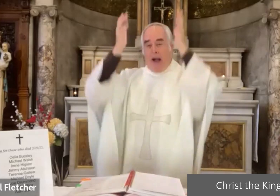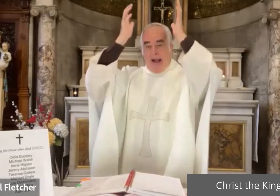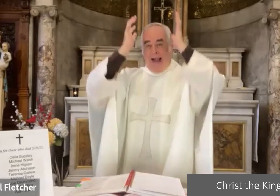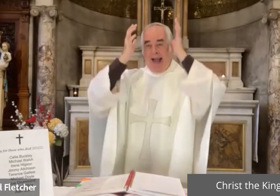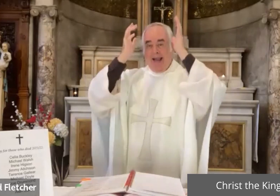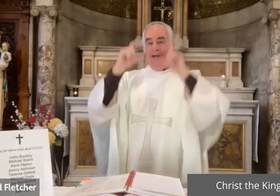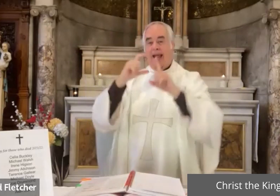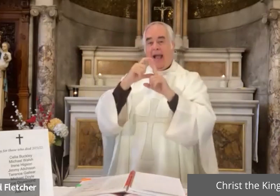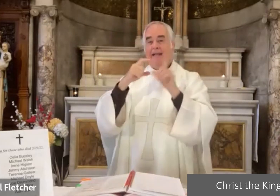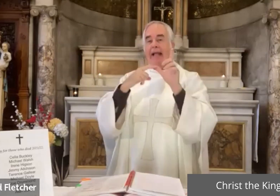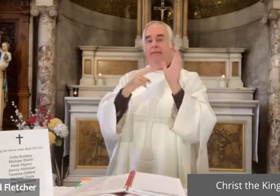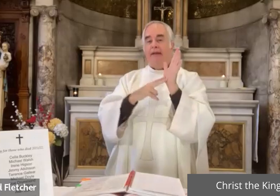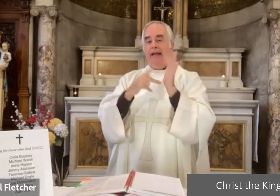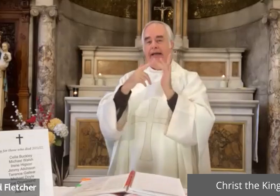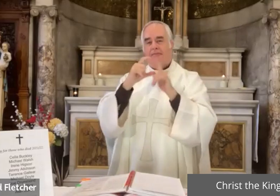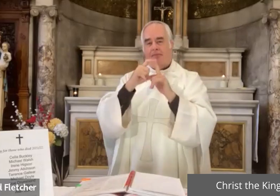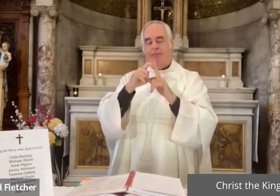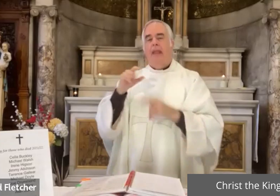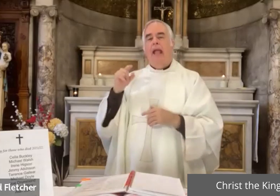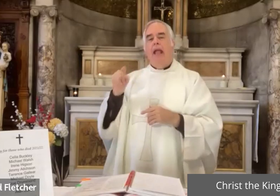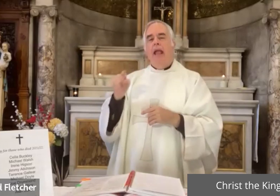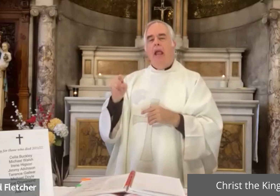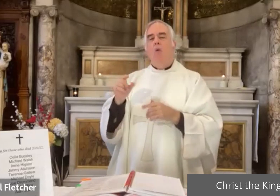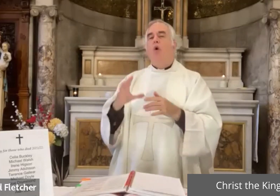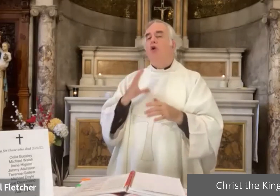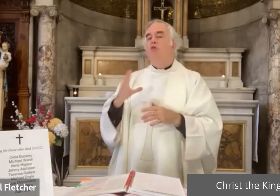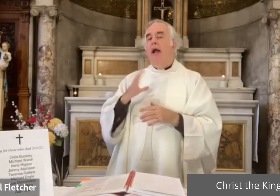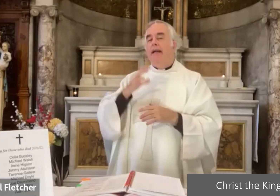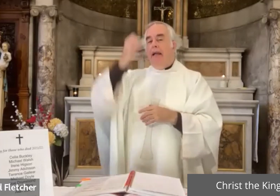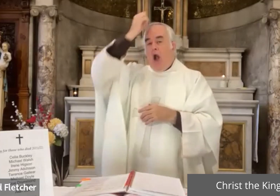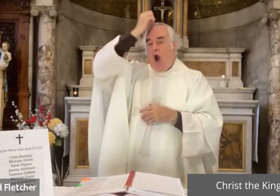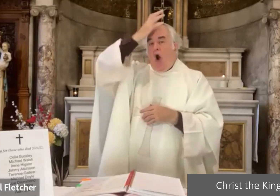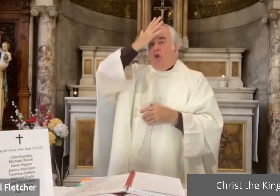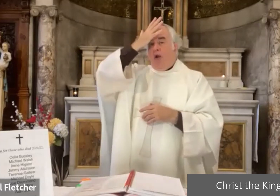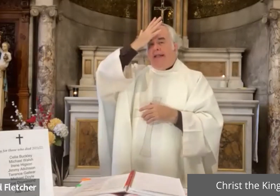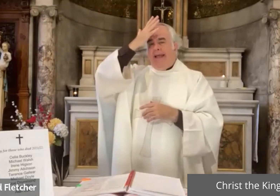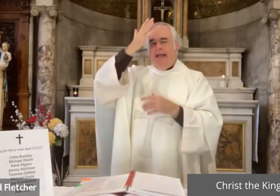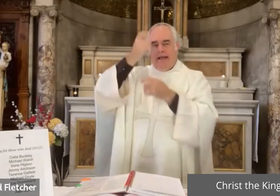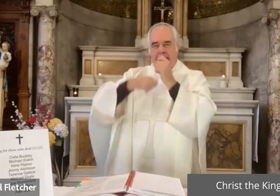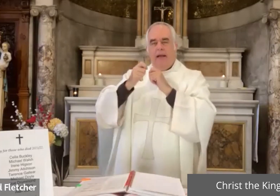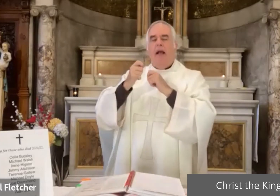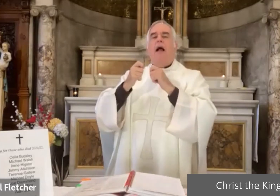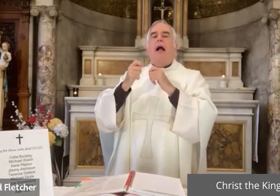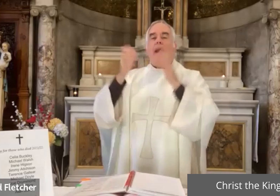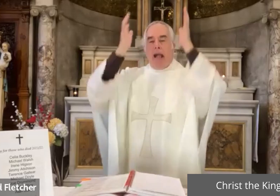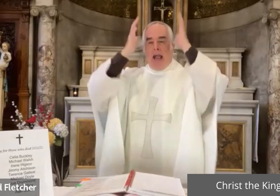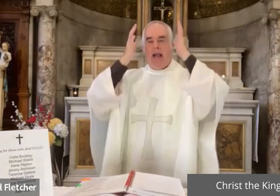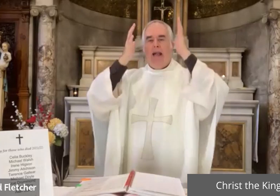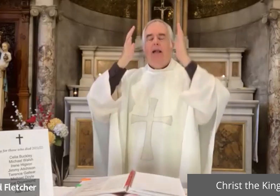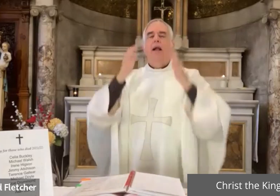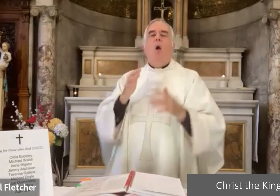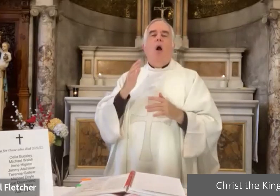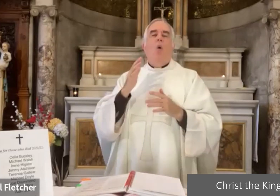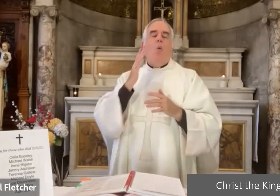talk about King David, he was already anointed